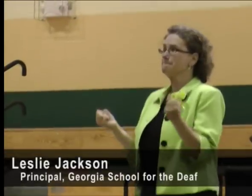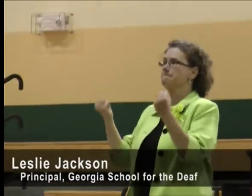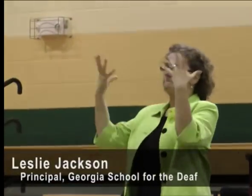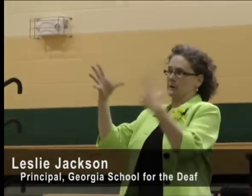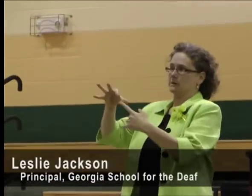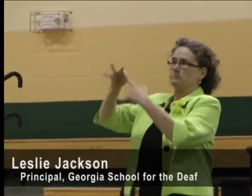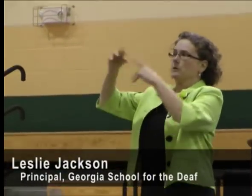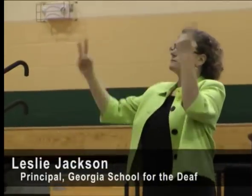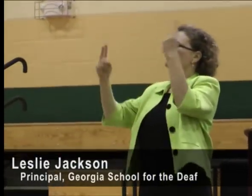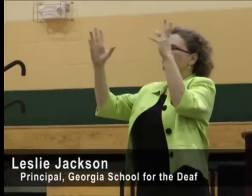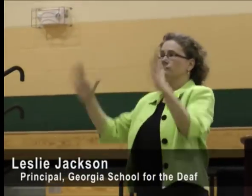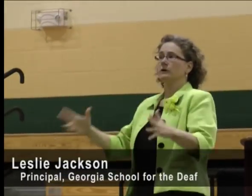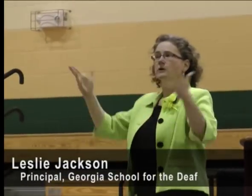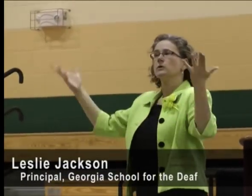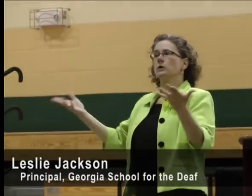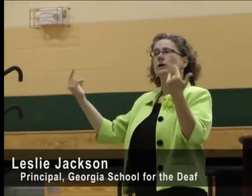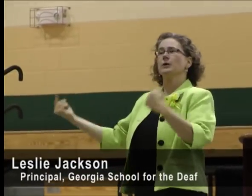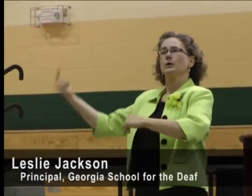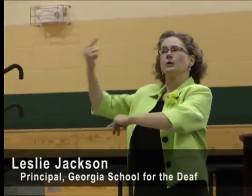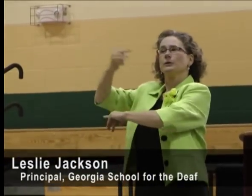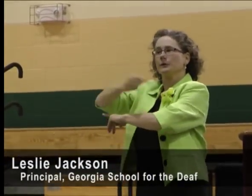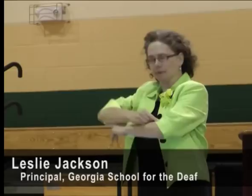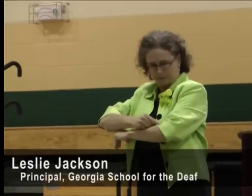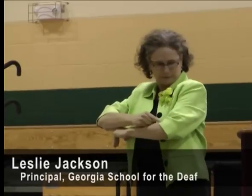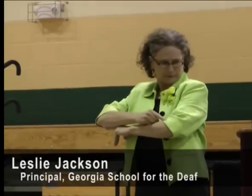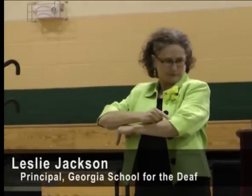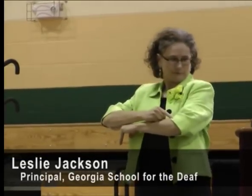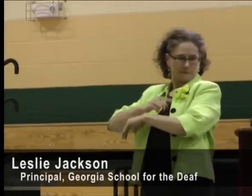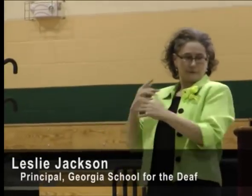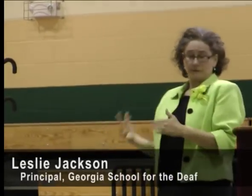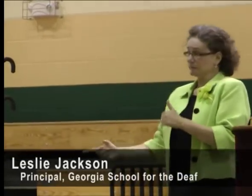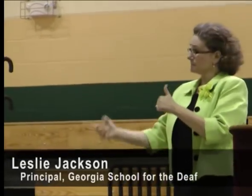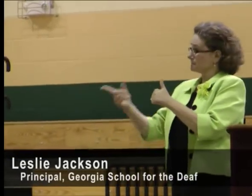I would like to recognize a number of special guests we have here today.